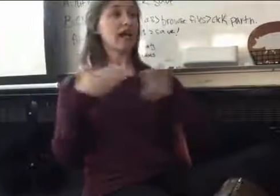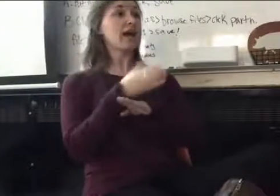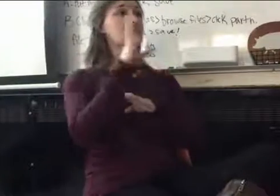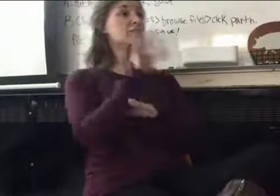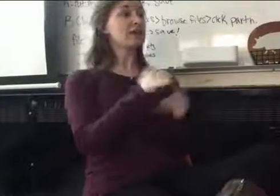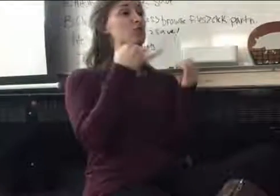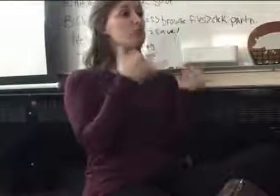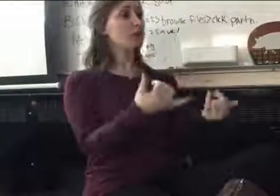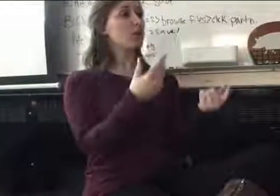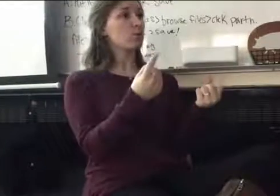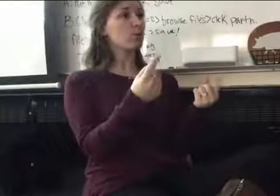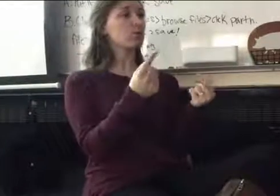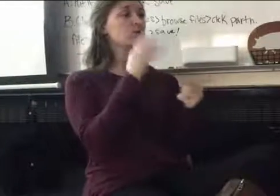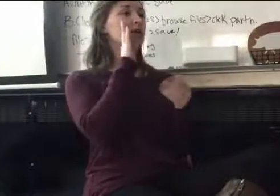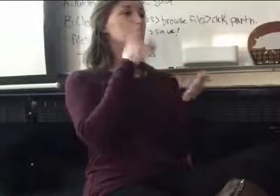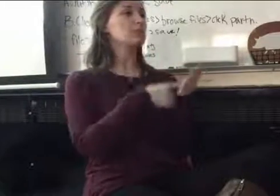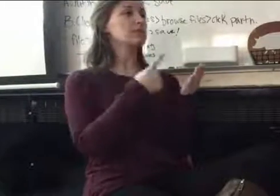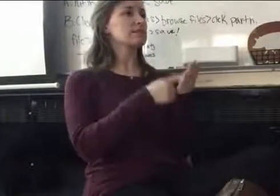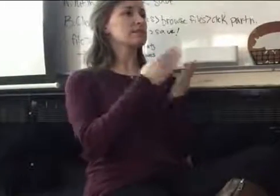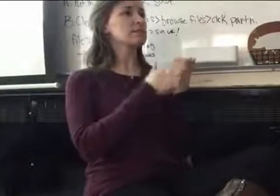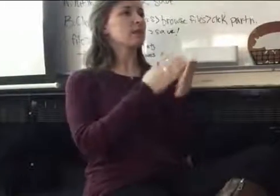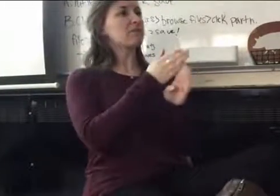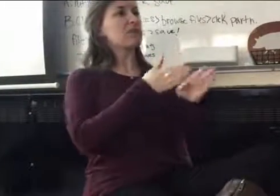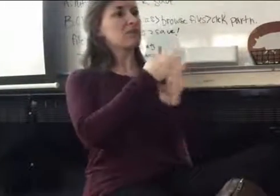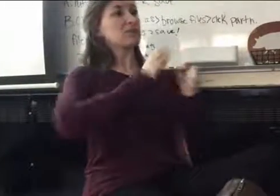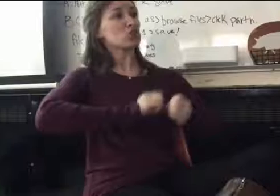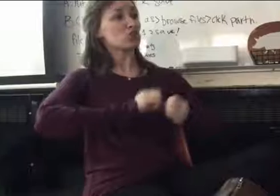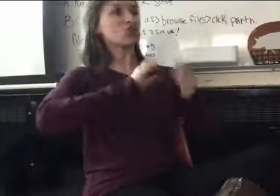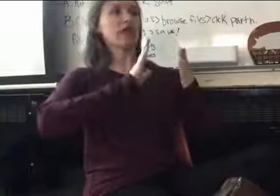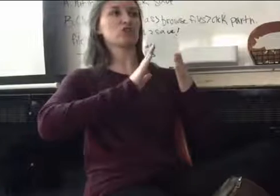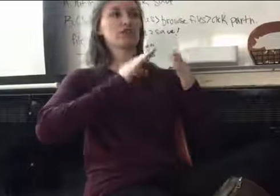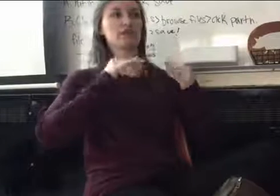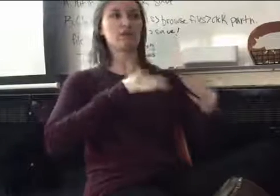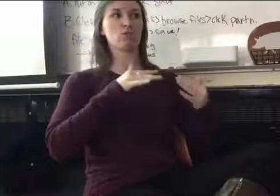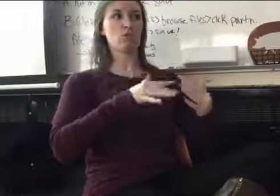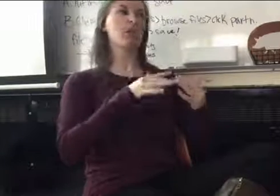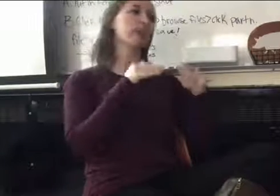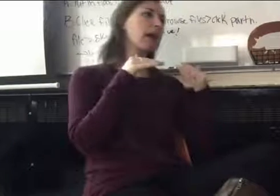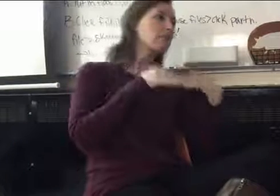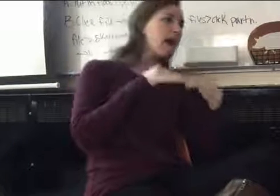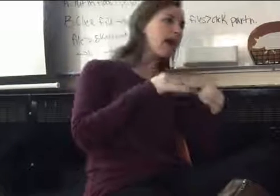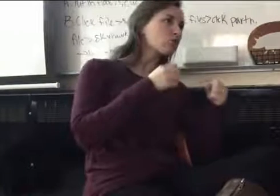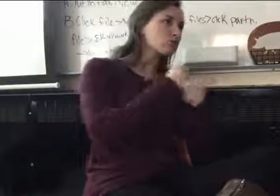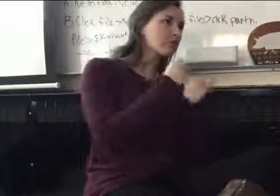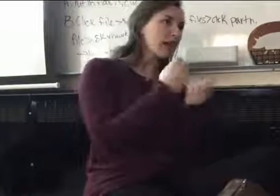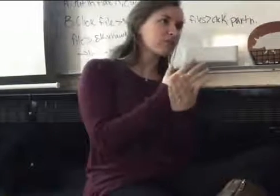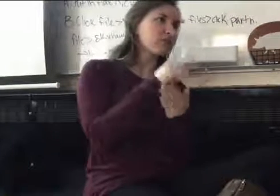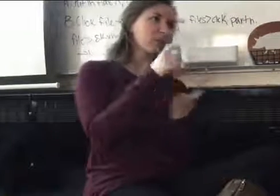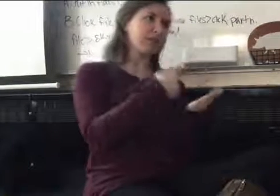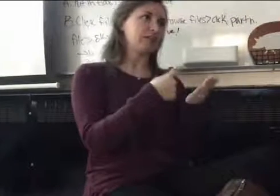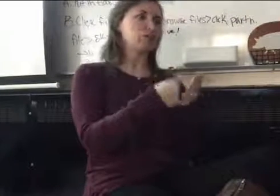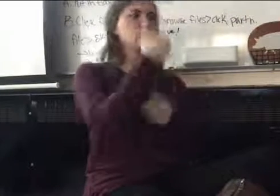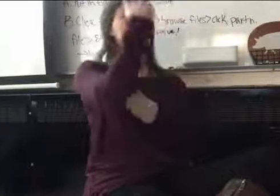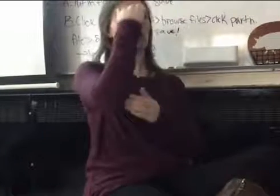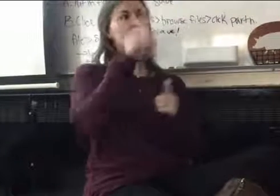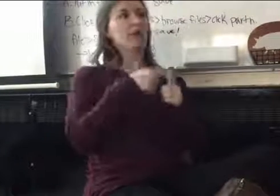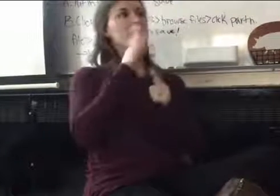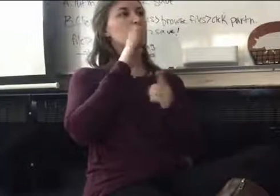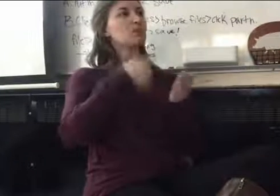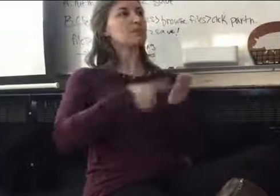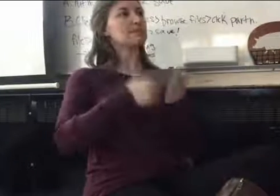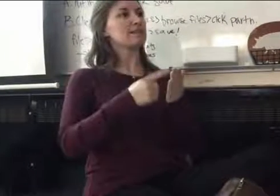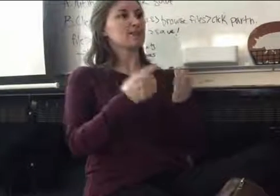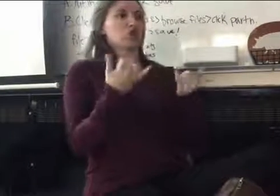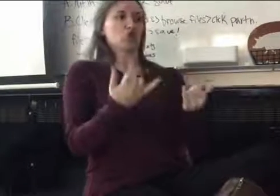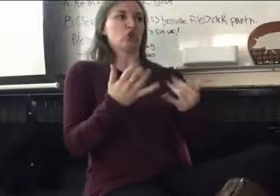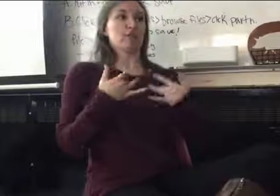is we're going to go through a couple of the major strategies of the war, major battles and things like that we need to cover really quickly, and then we'll talk about our current events. Sound